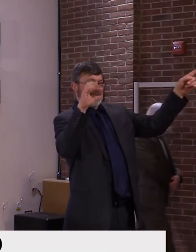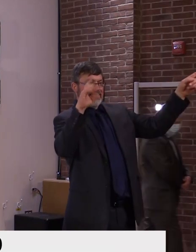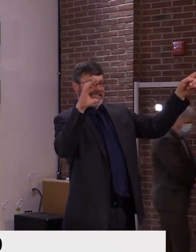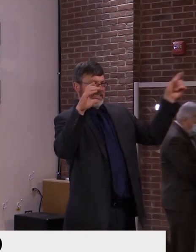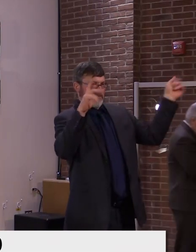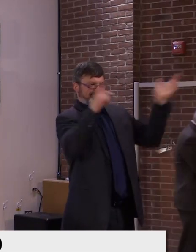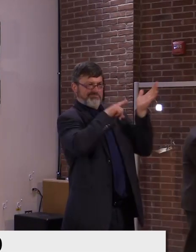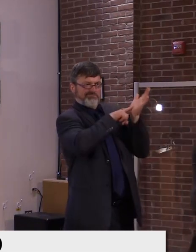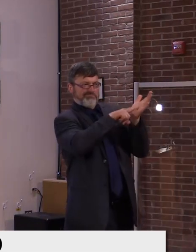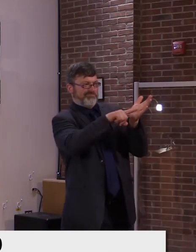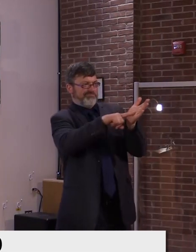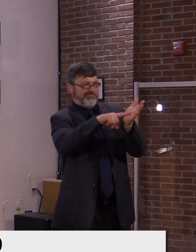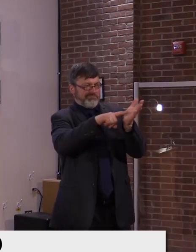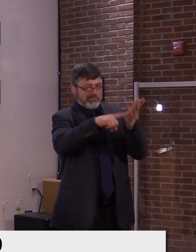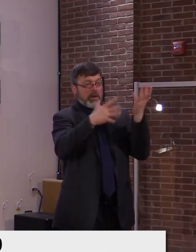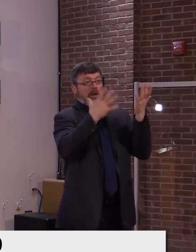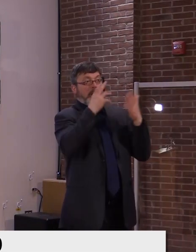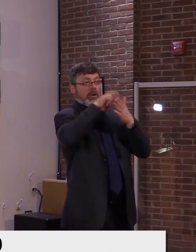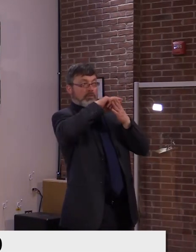some conclusions.